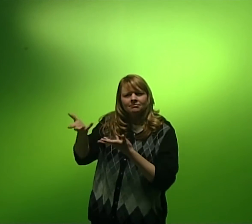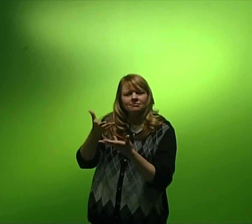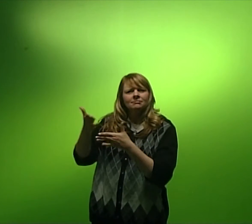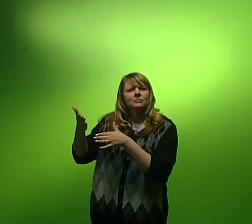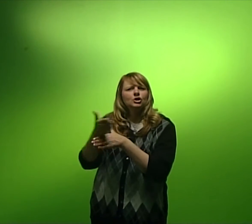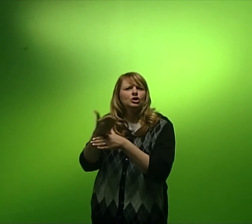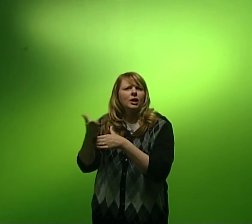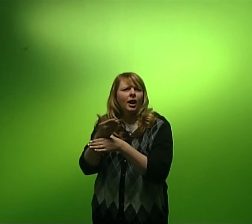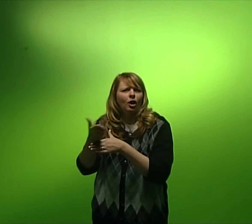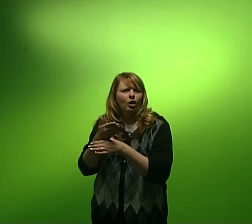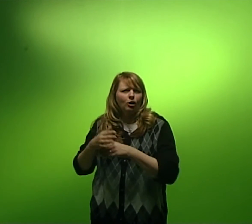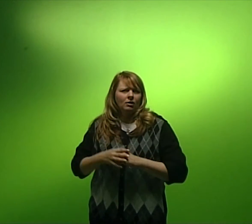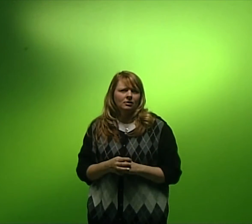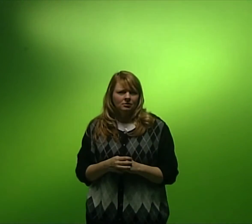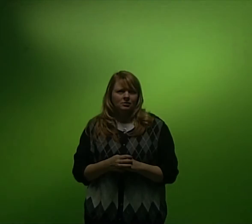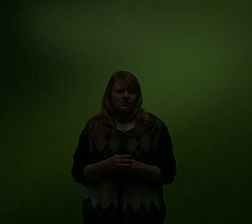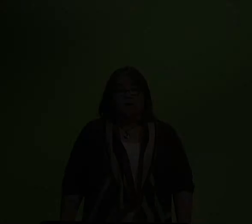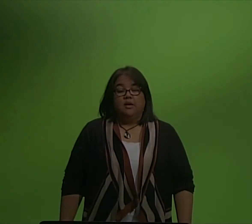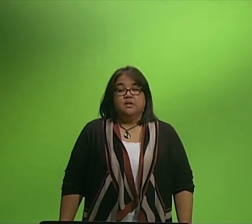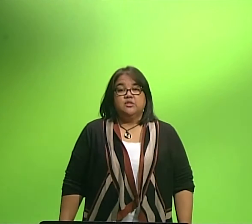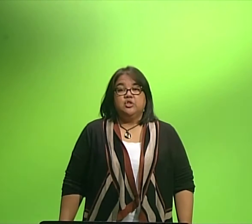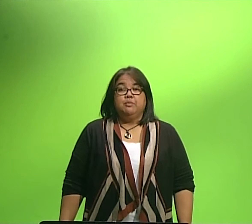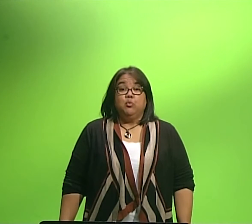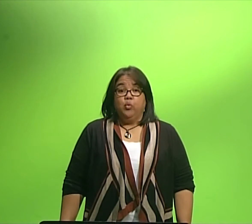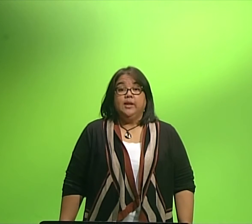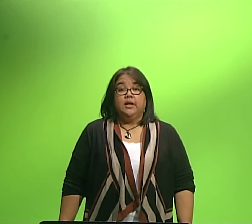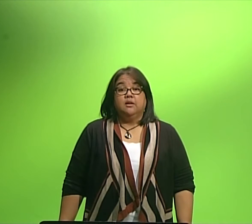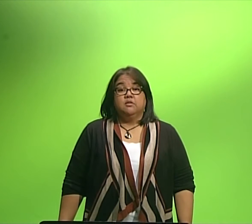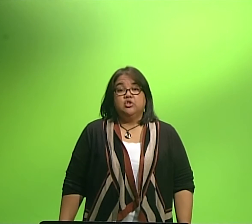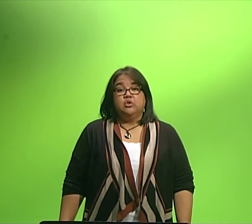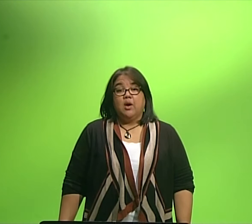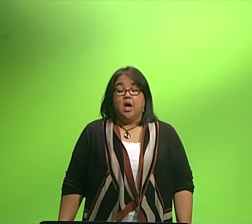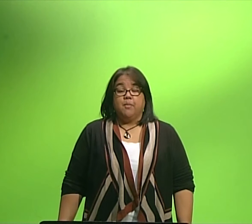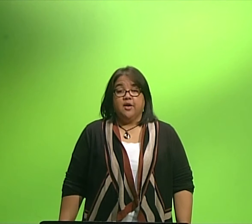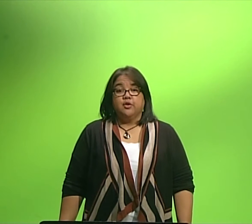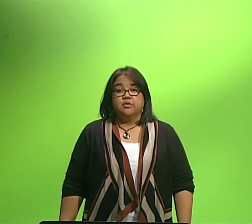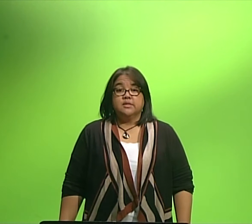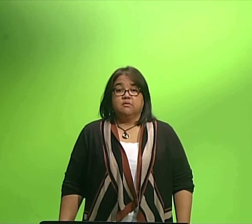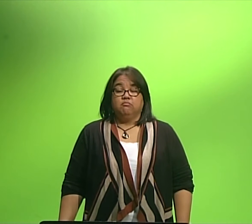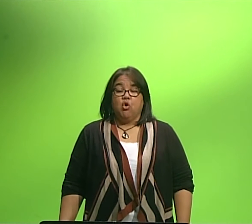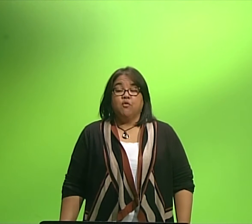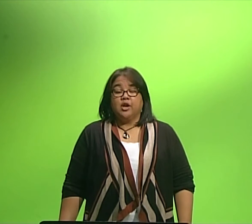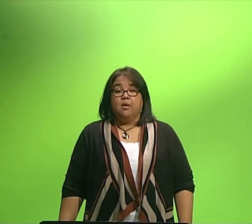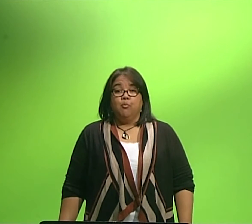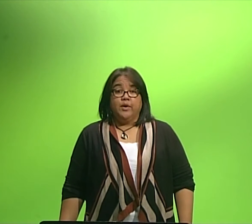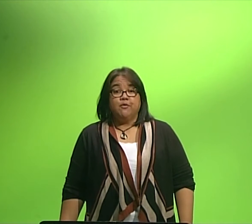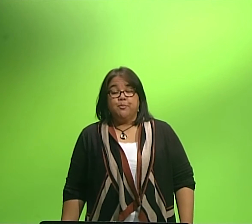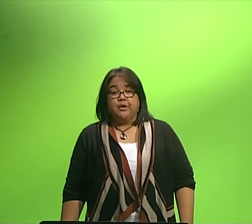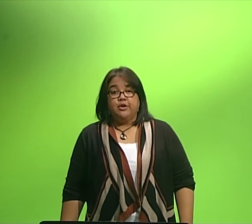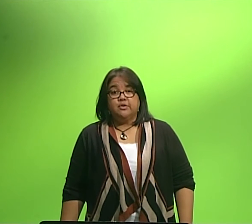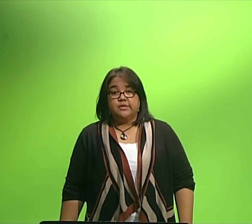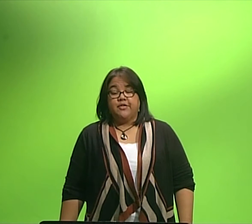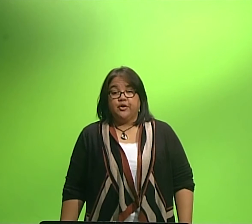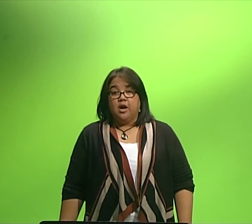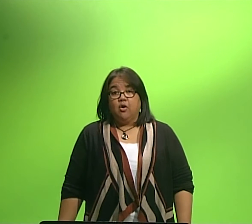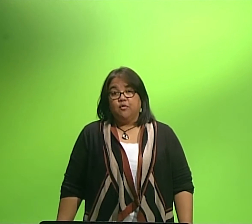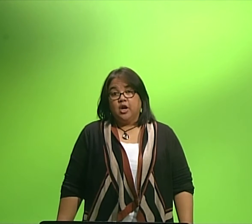Is to be willing to help others overcome whatever barriers that they're